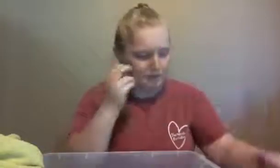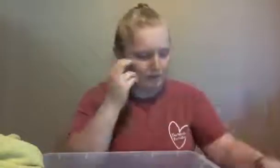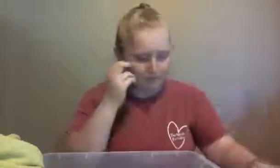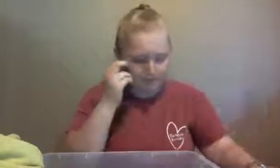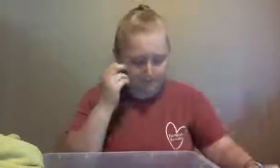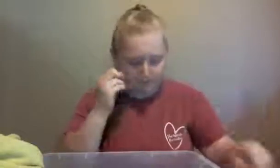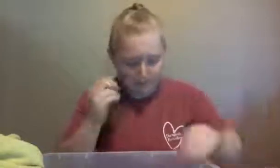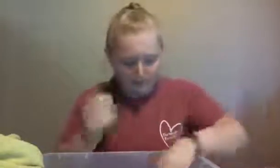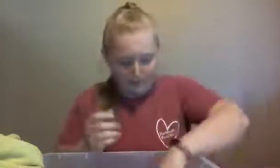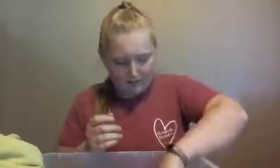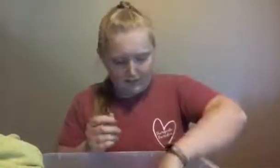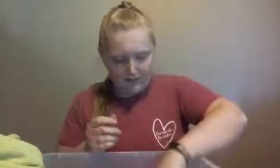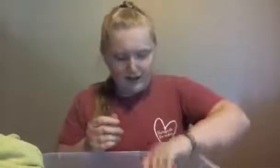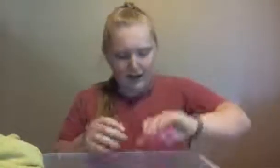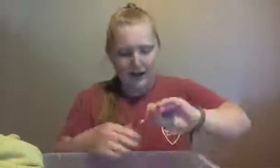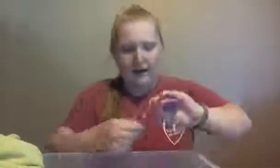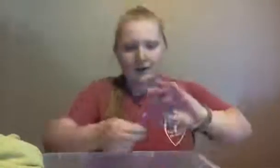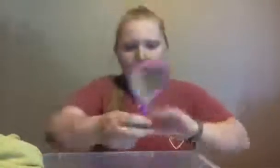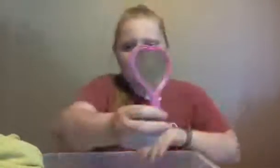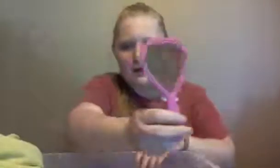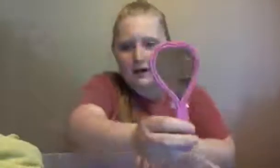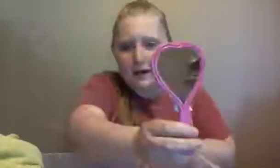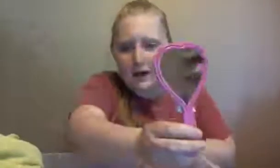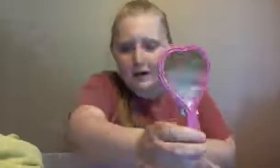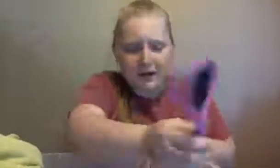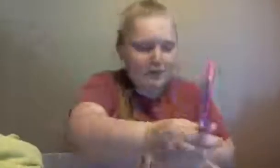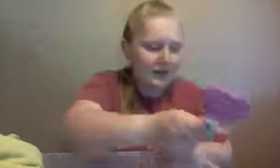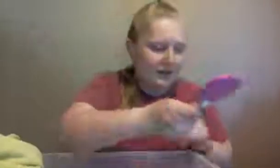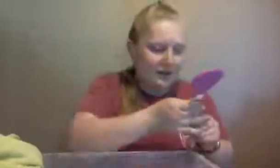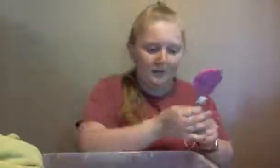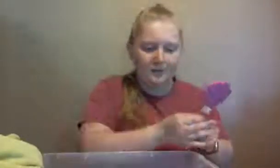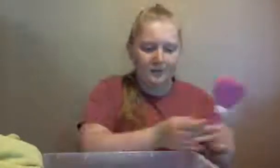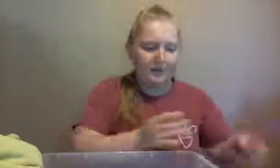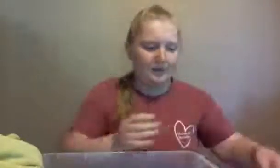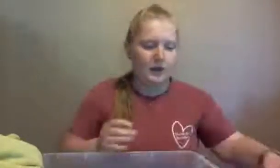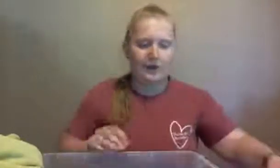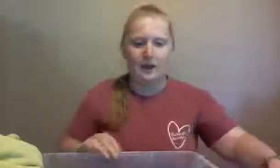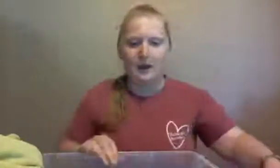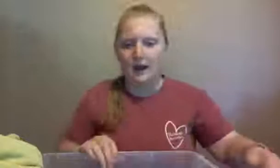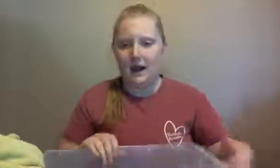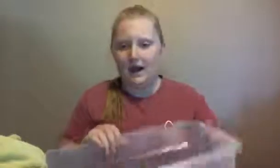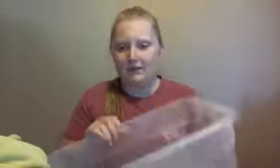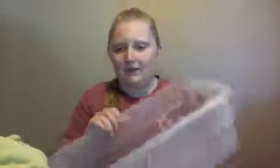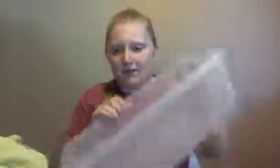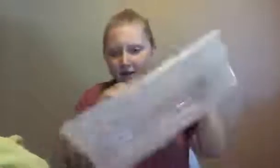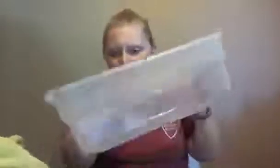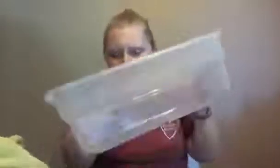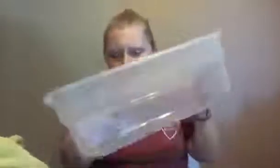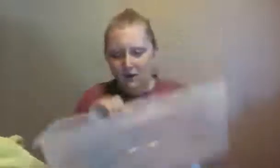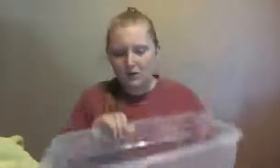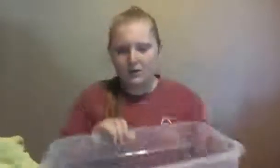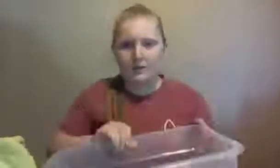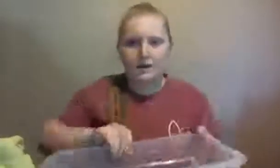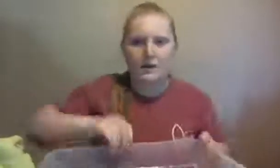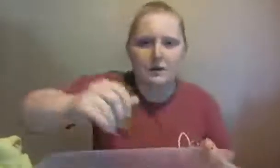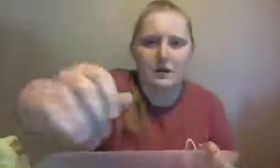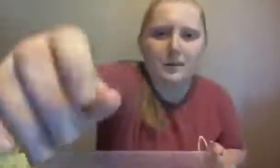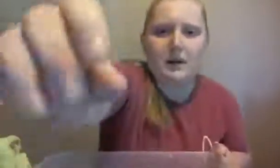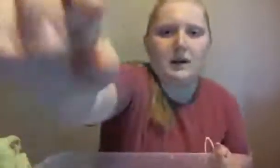scissors. And then I have a little mirror. And then I have a tote. So I'm going to